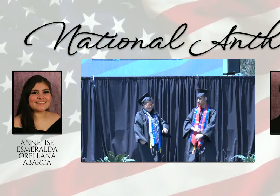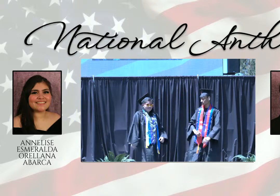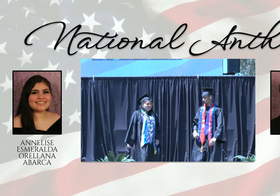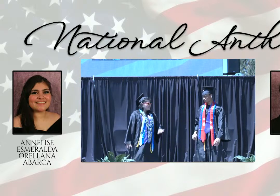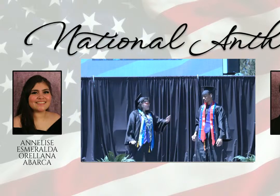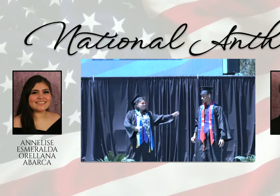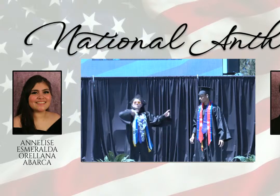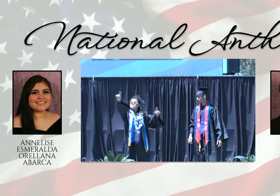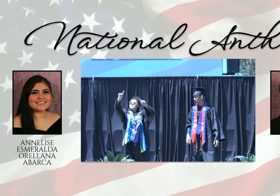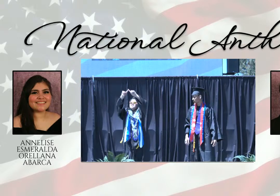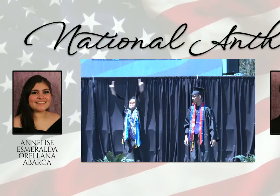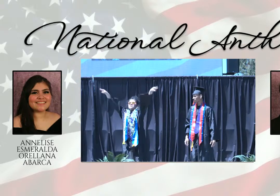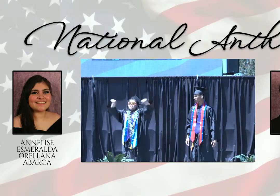fight o'er the